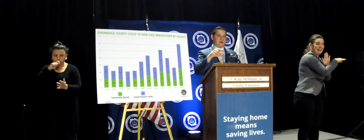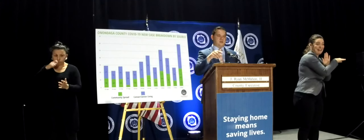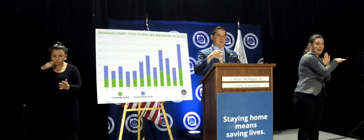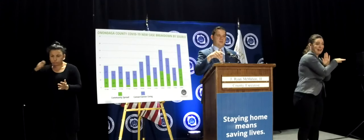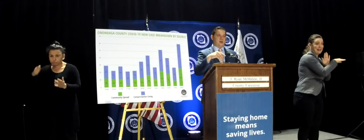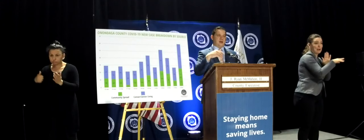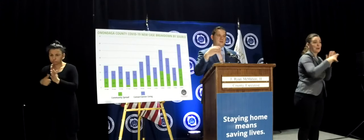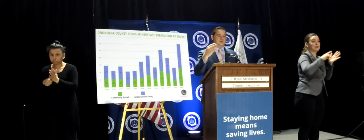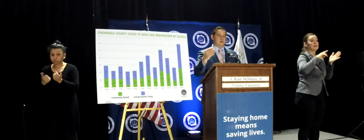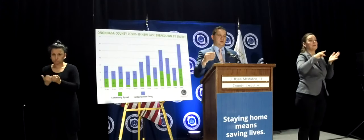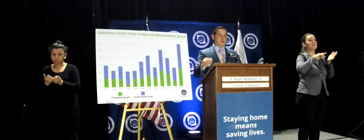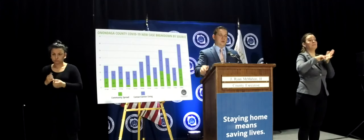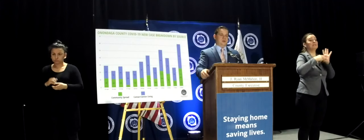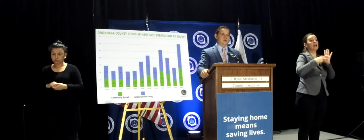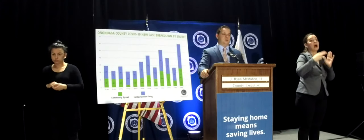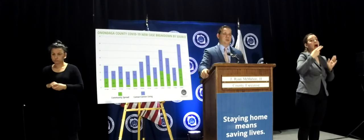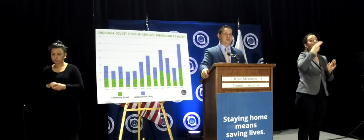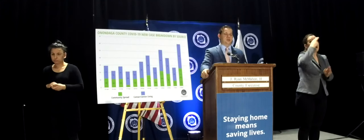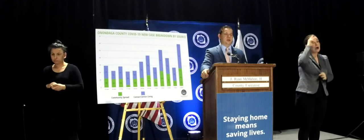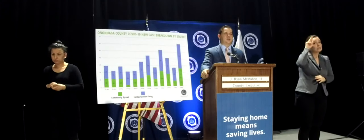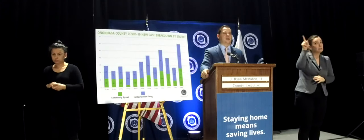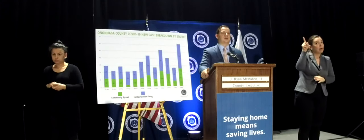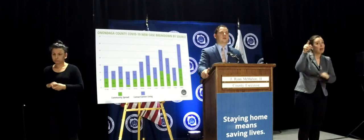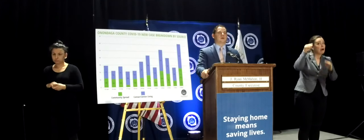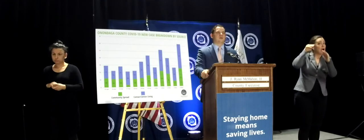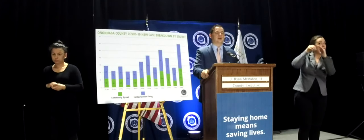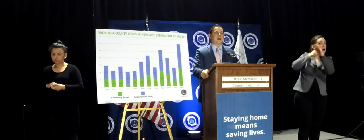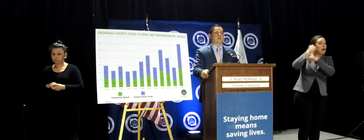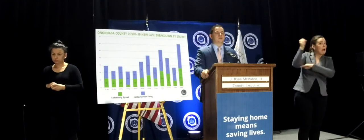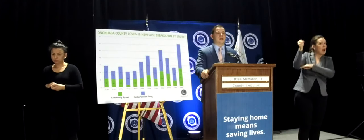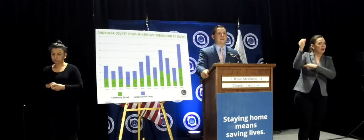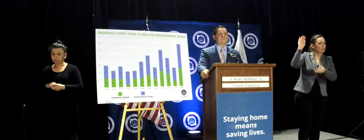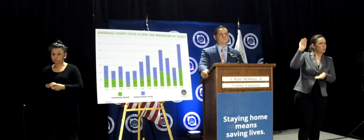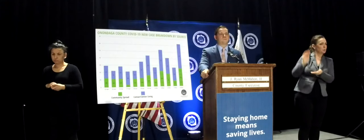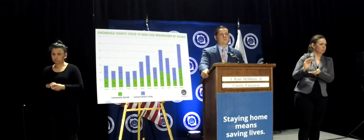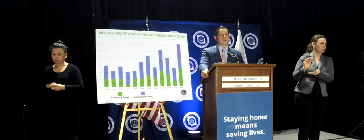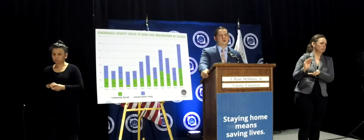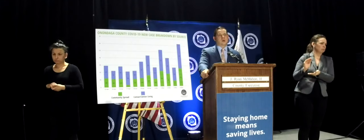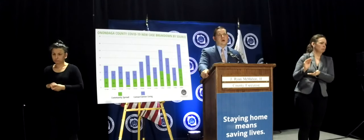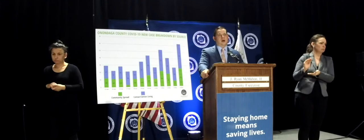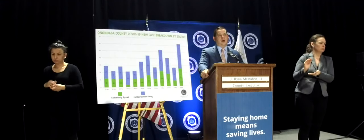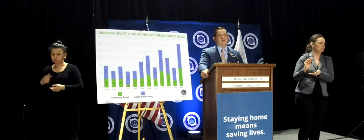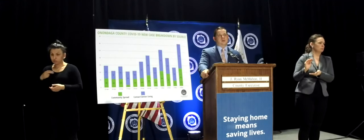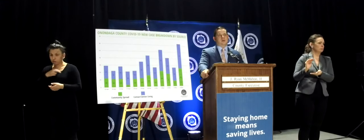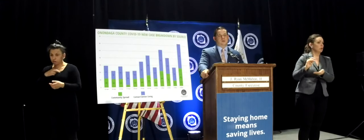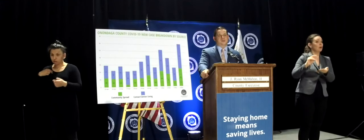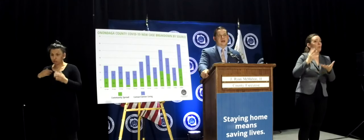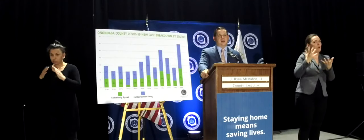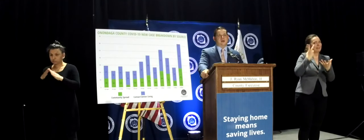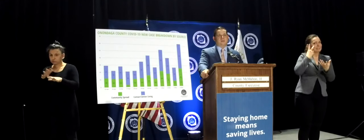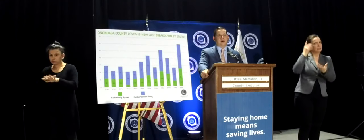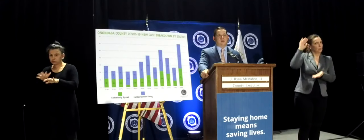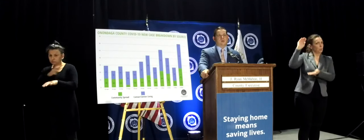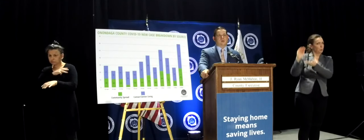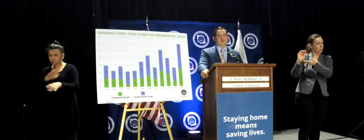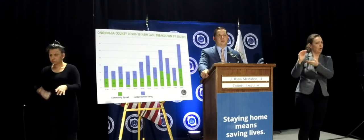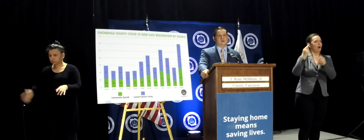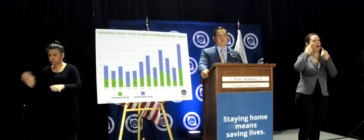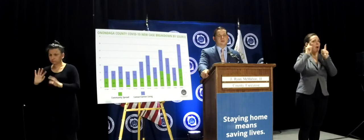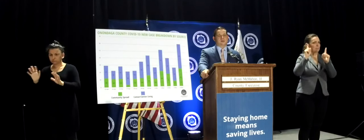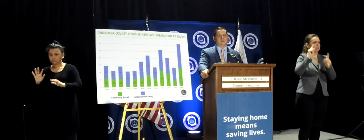Hospitals stabilized. We can treat our sick. We've accomplished that. It was then